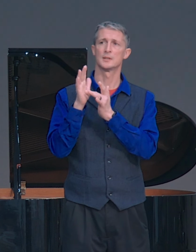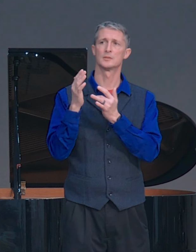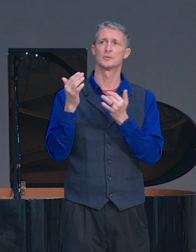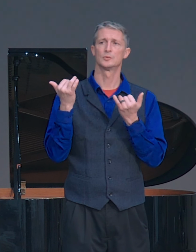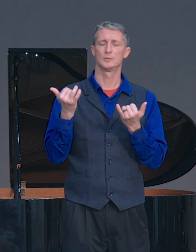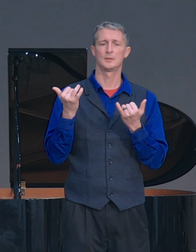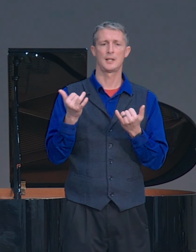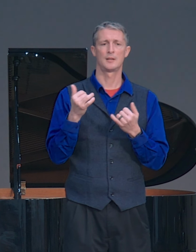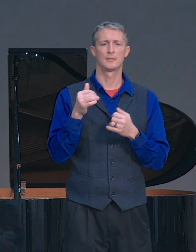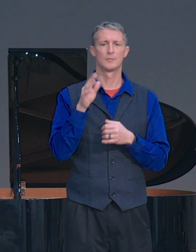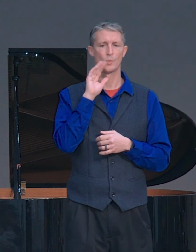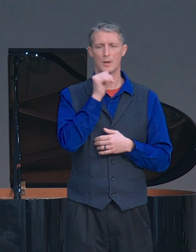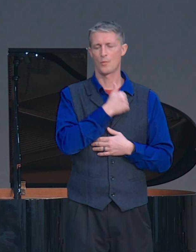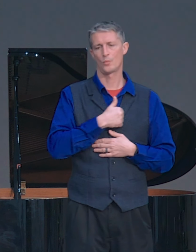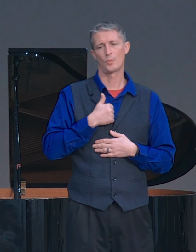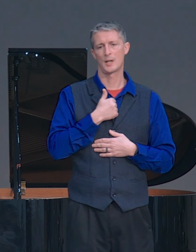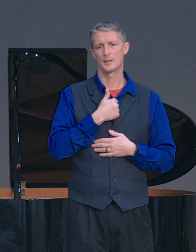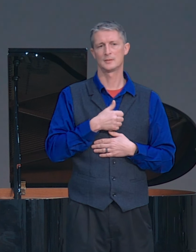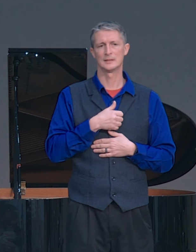You will not regret it.